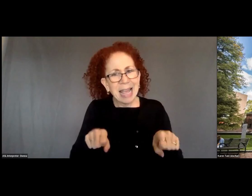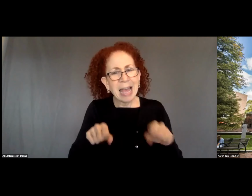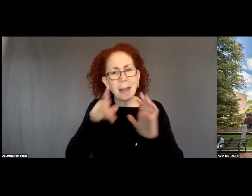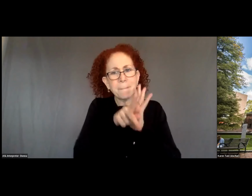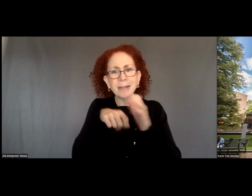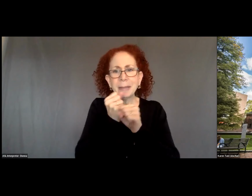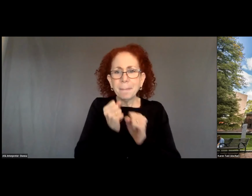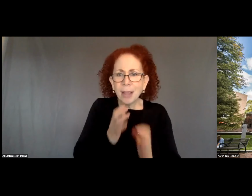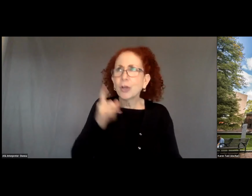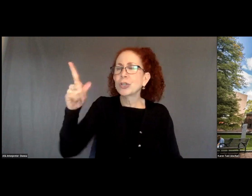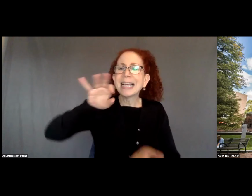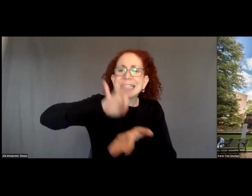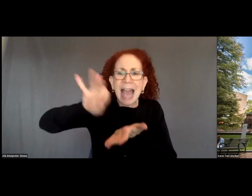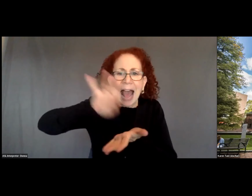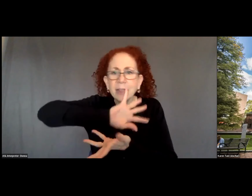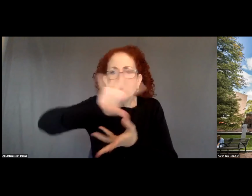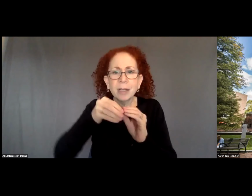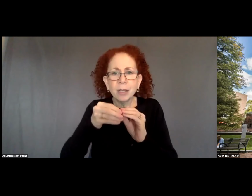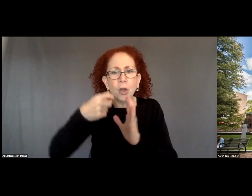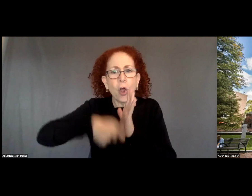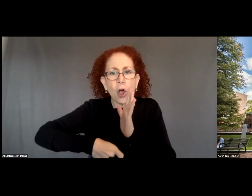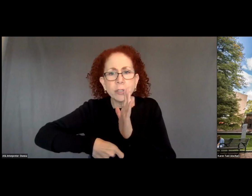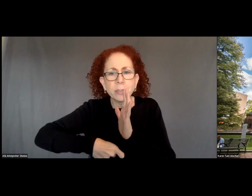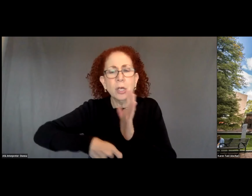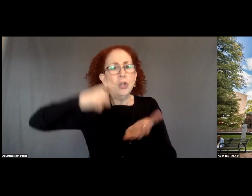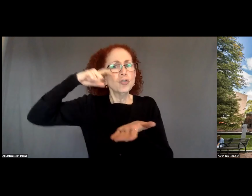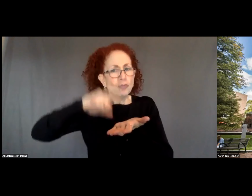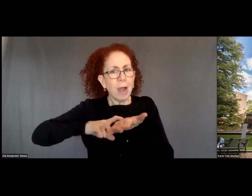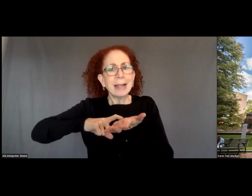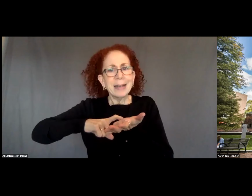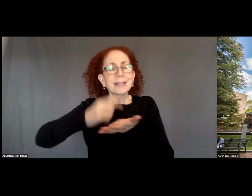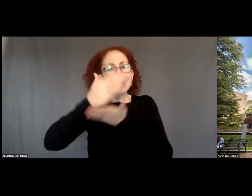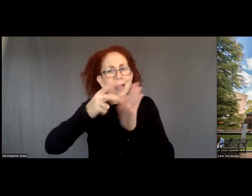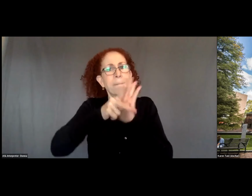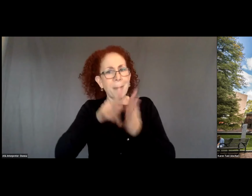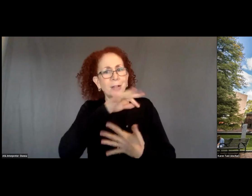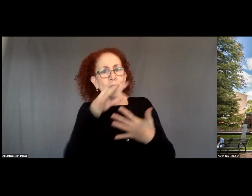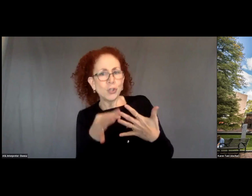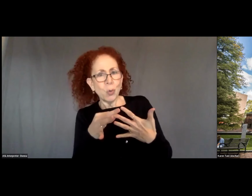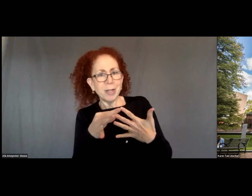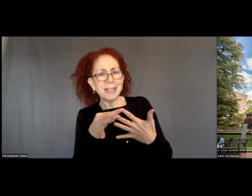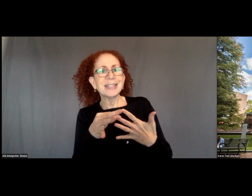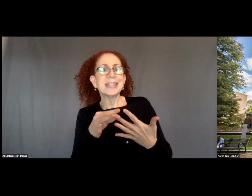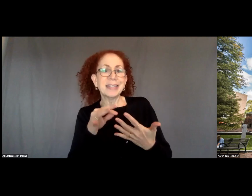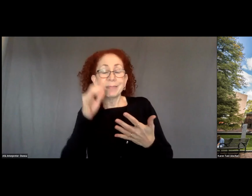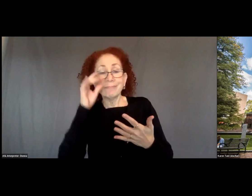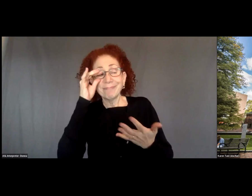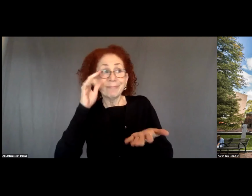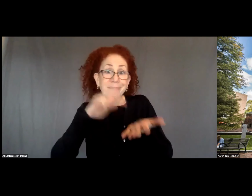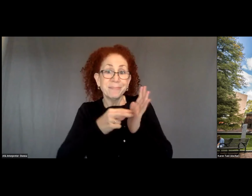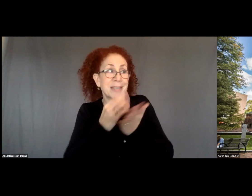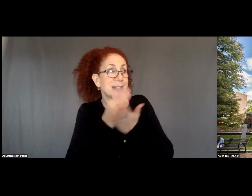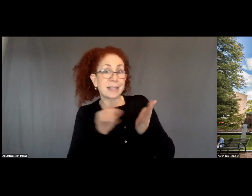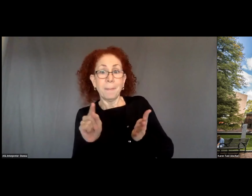policymakers to tally these costs, they asked, and to recognize that certain policy choices impliedly cast certain people